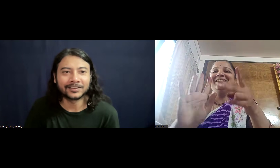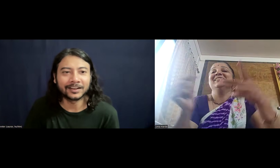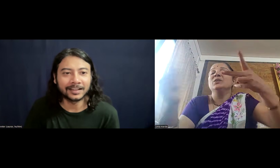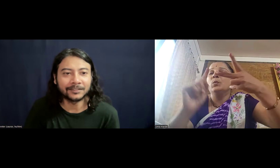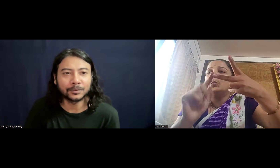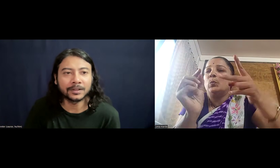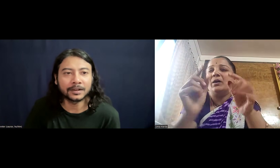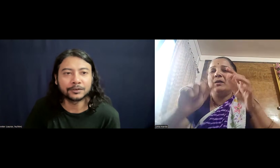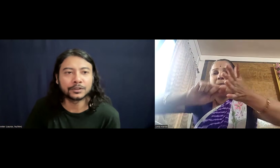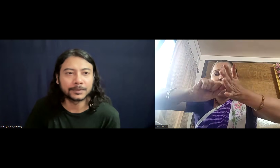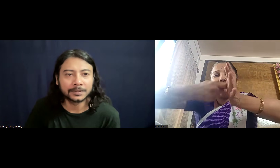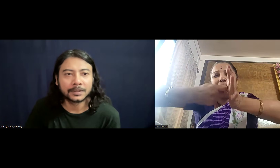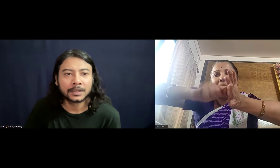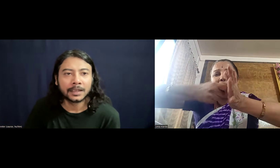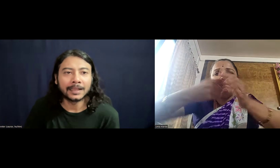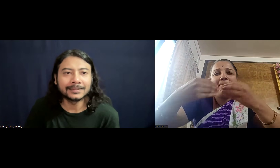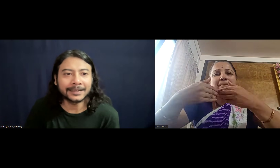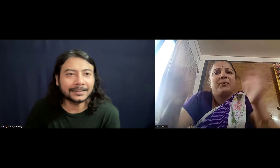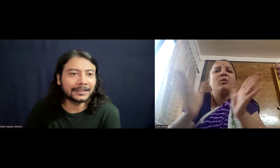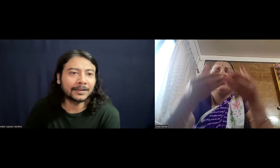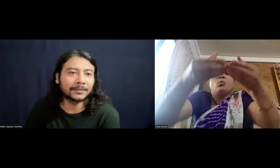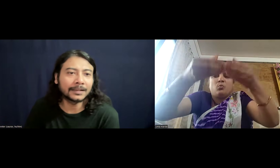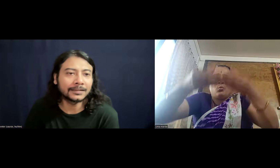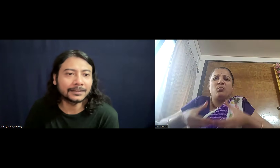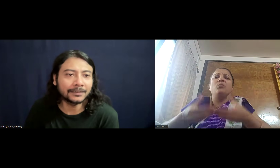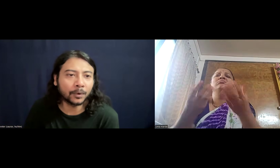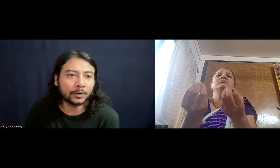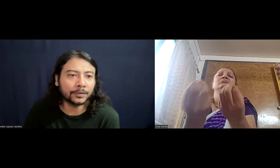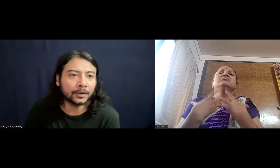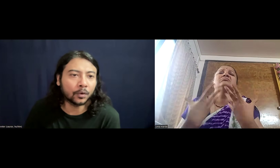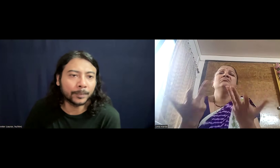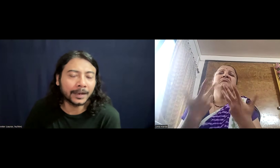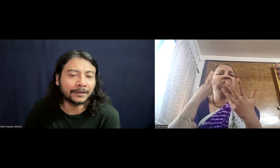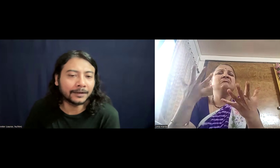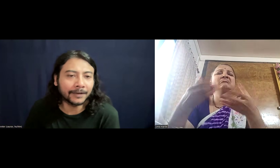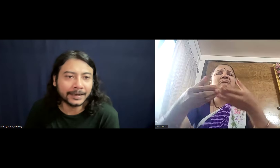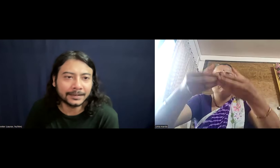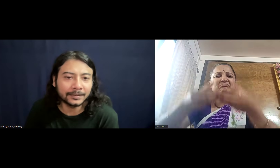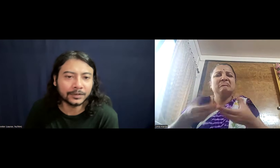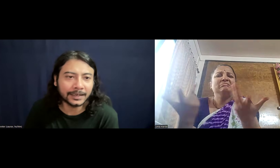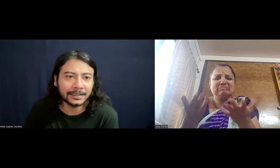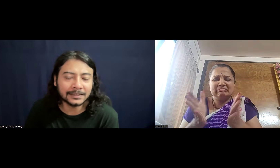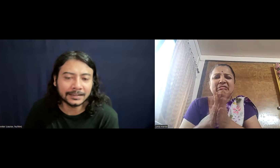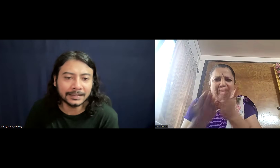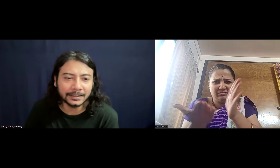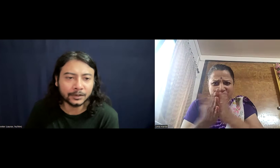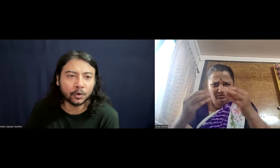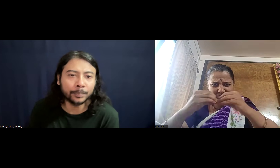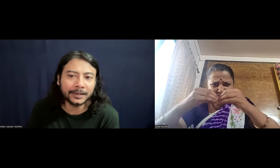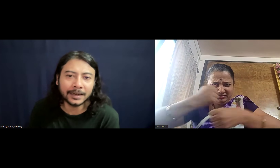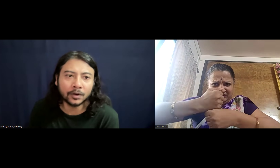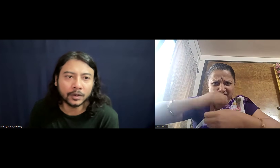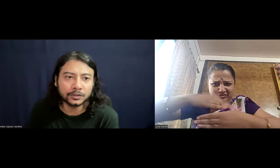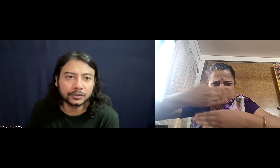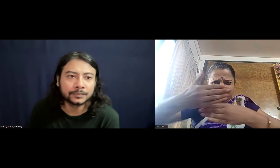Okay, okay, sorry. That was what the confusion was. And the Oh, second okay. thing was, Mataji, you said, what do we open and invite? You said there's a key to